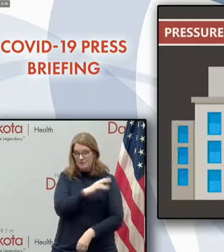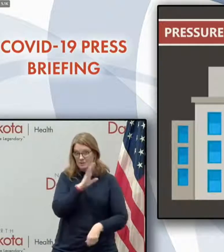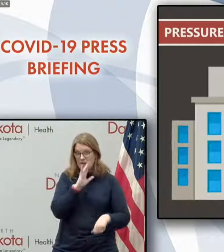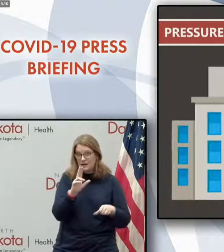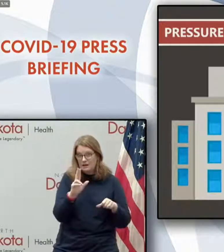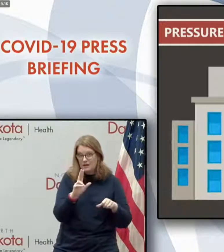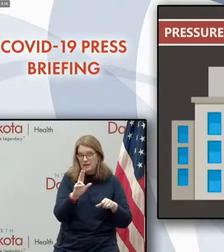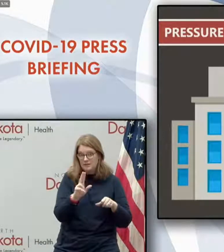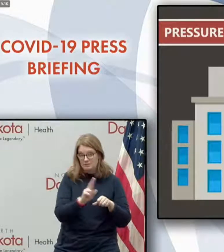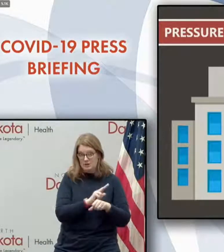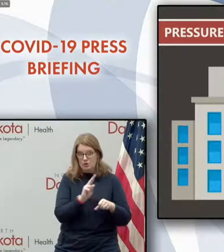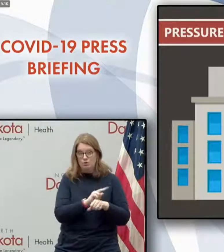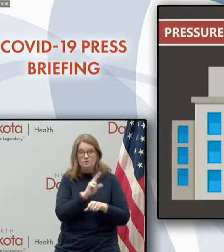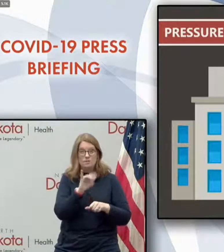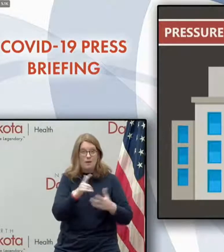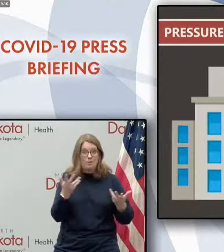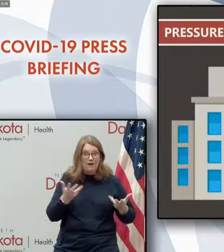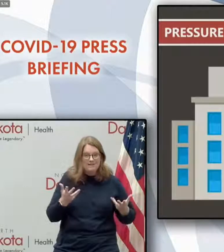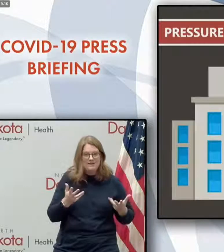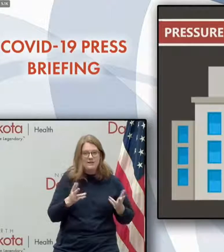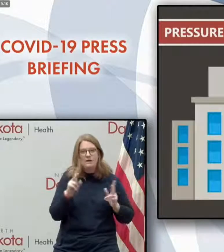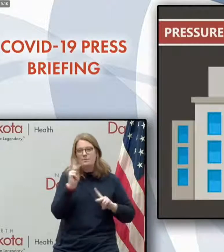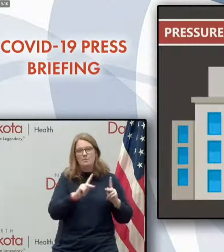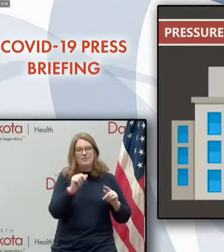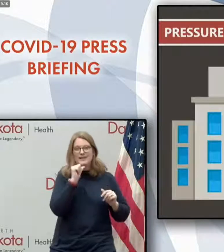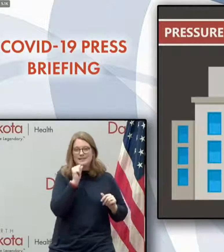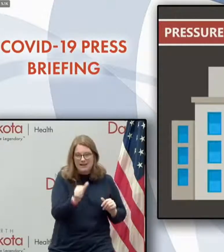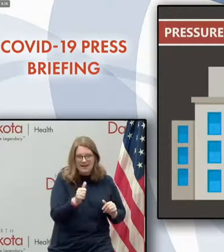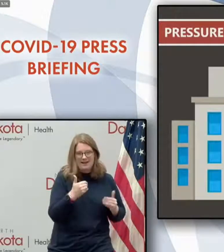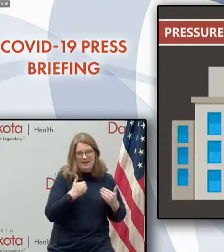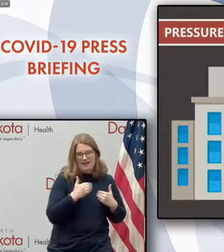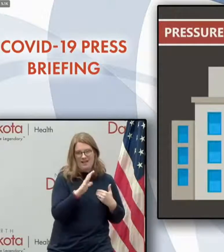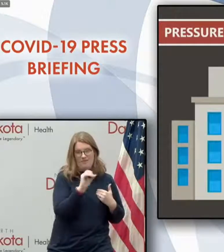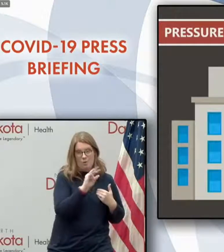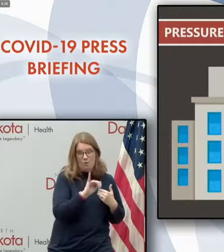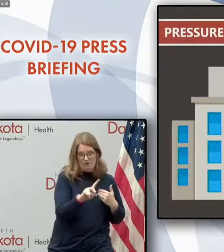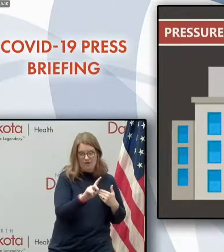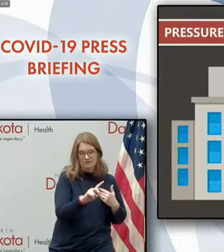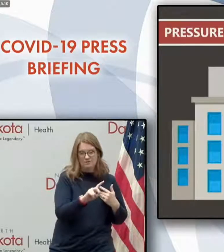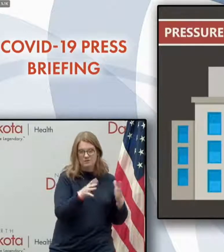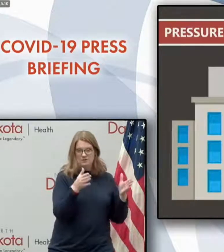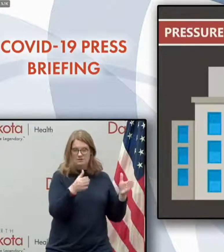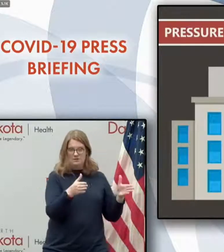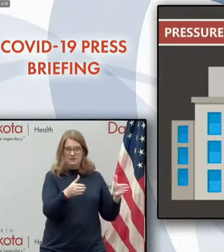by non-COVID related. And that we get to that number because if we take the